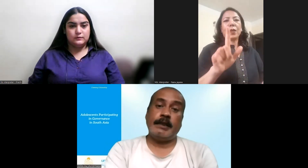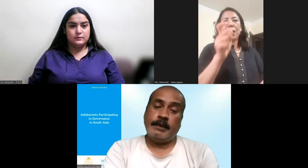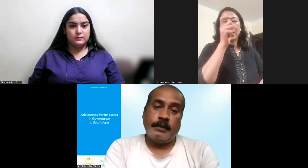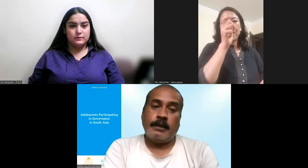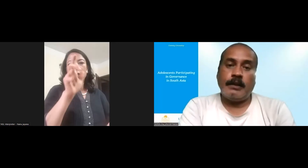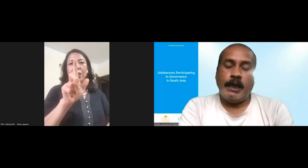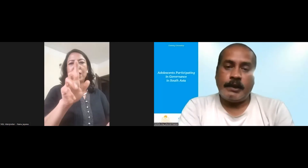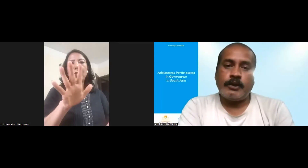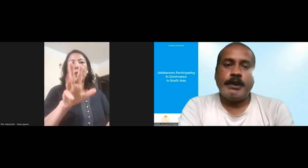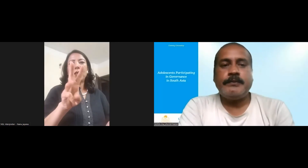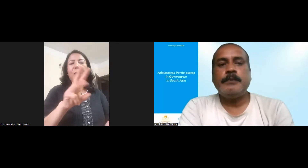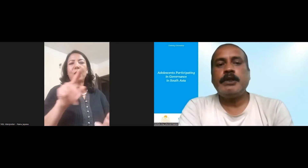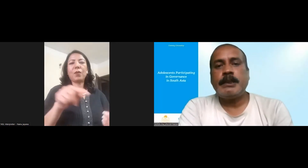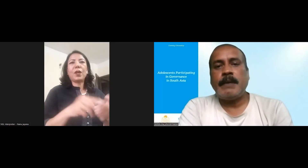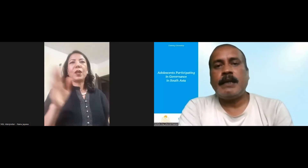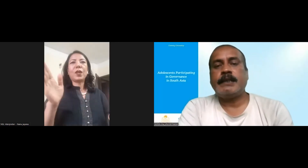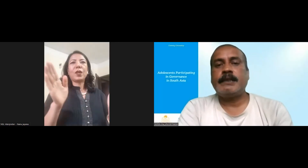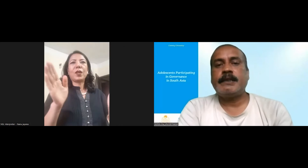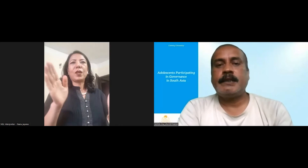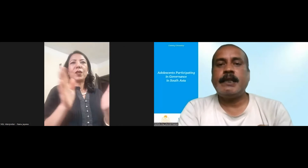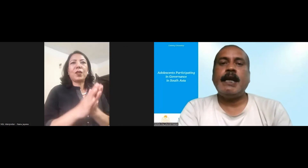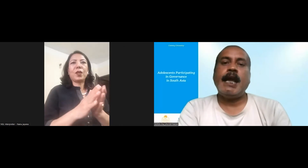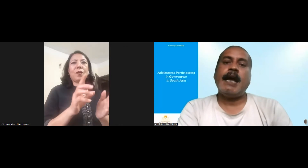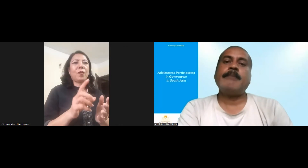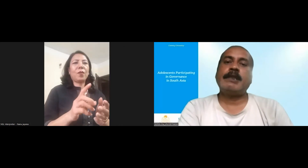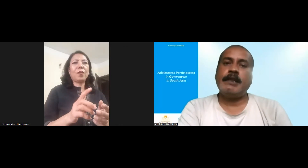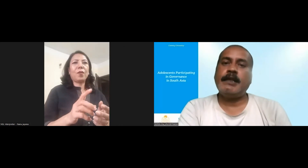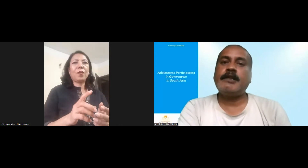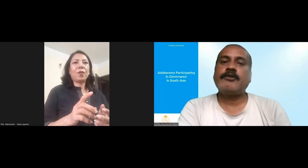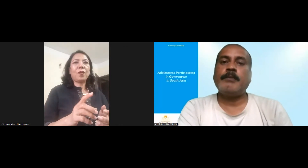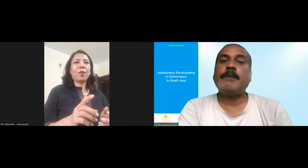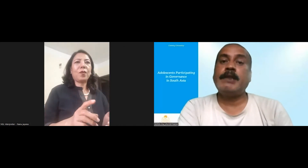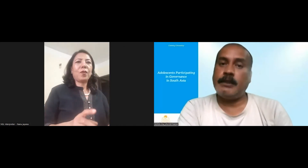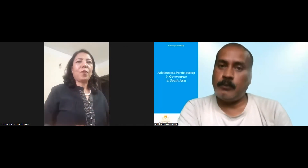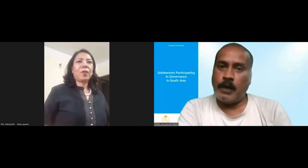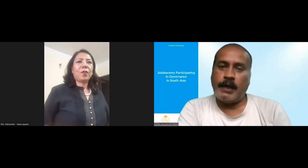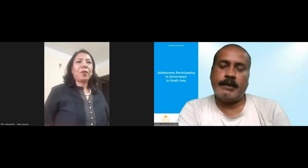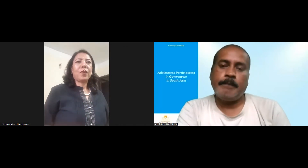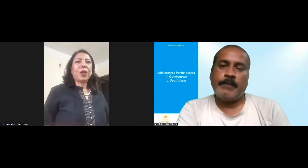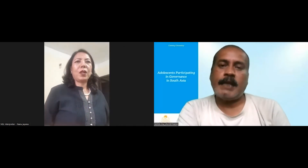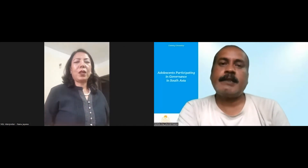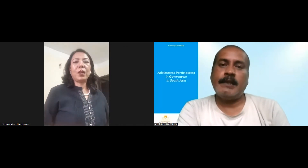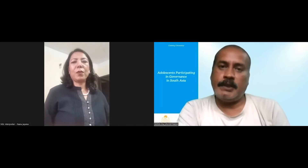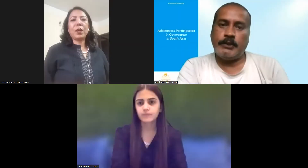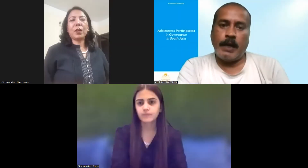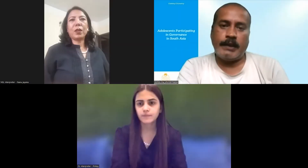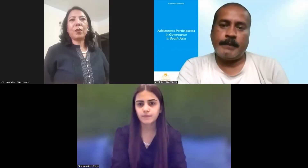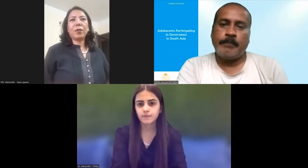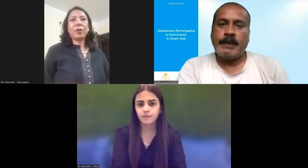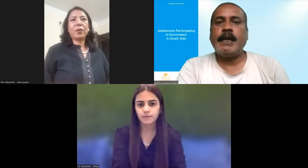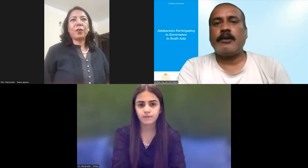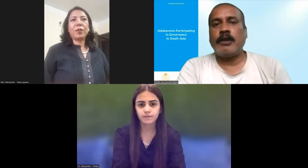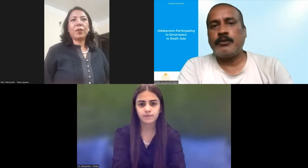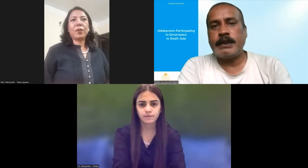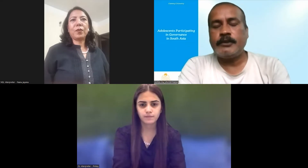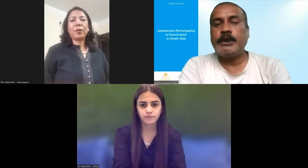Similarly, another 24 municipalities, they have declared some of their wards as CFLG wards, and